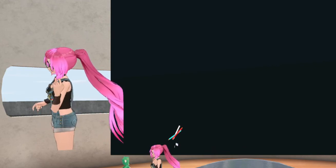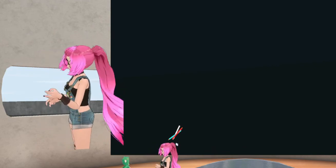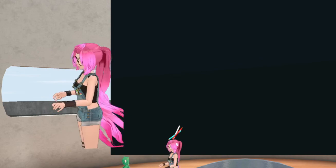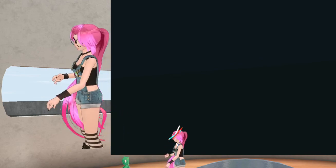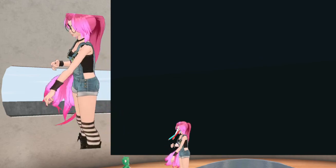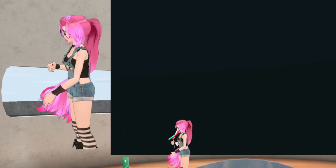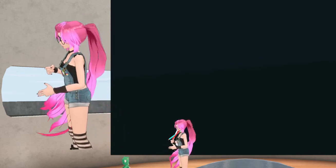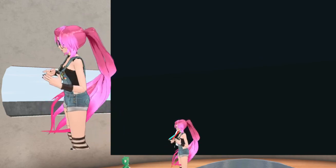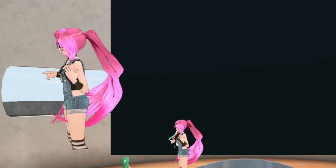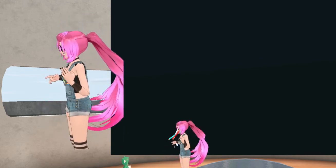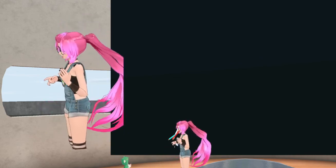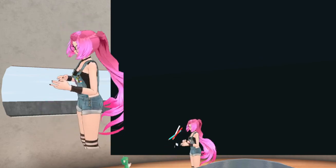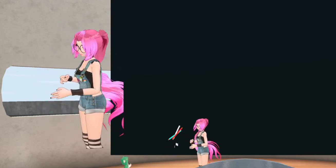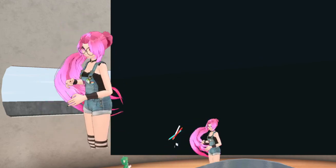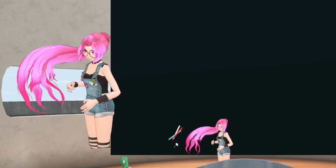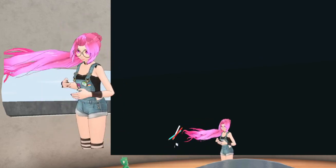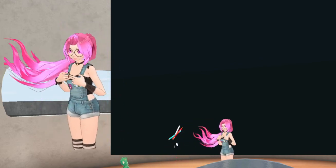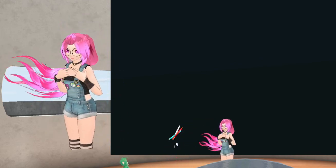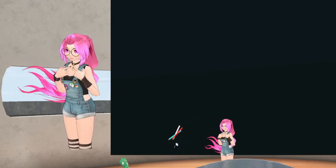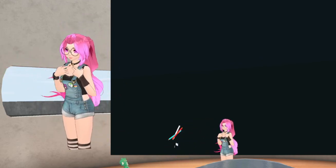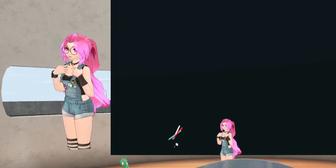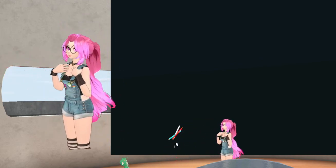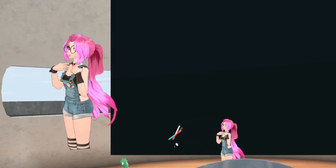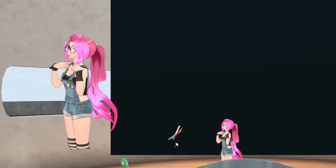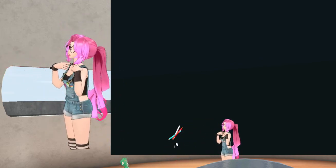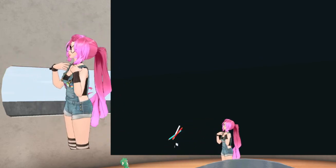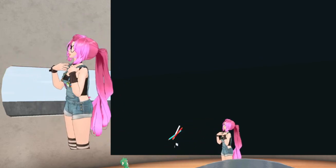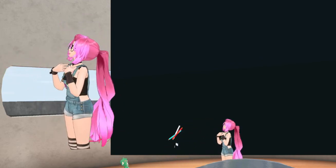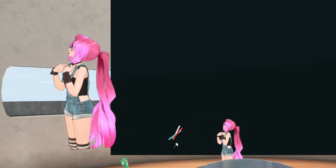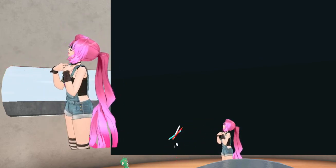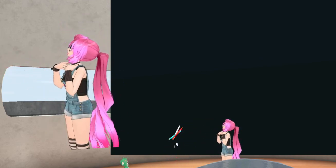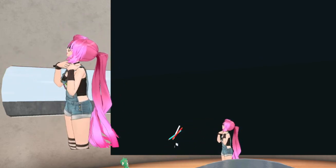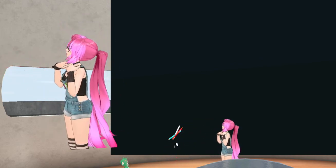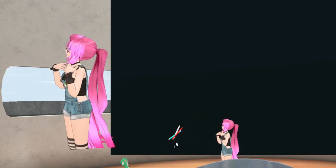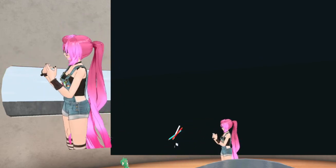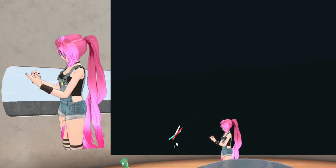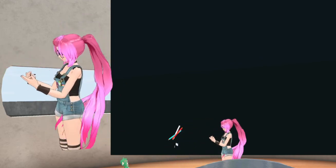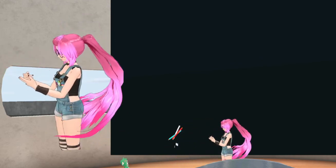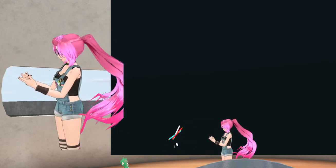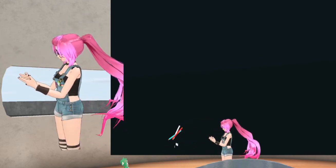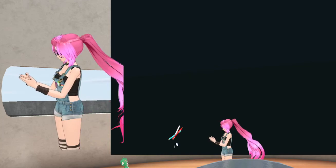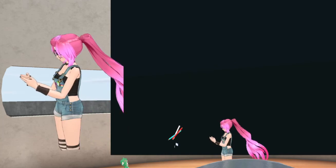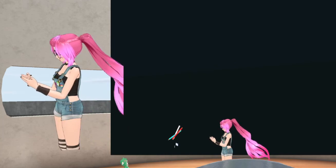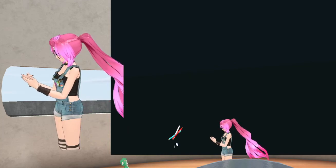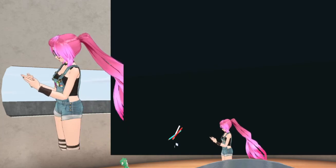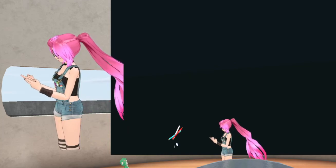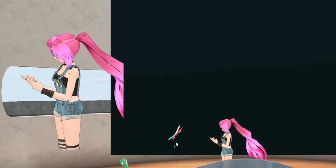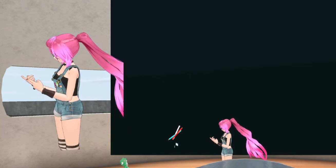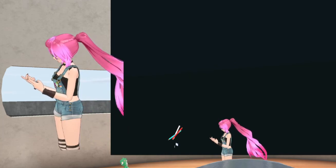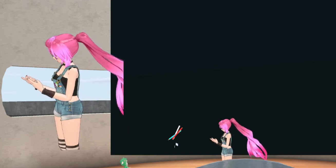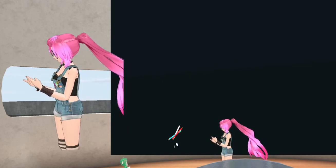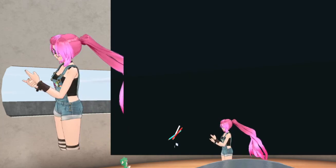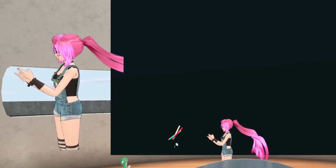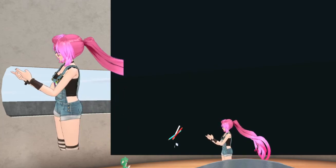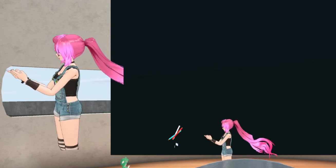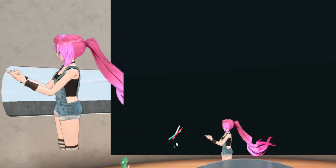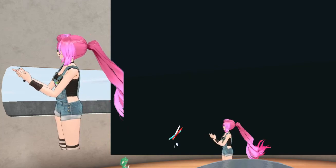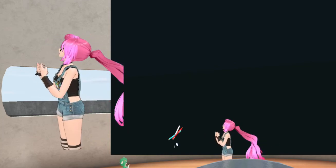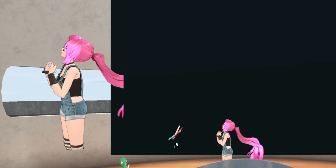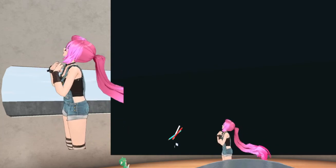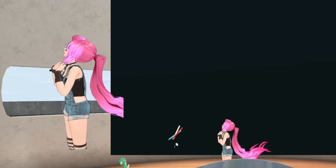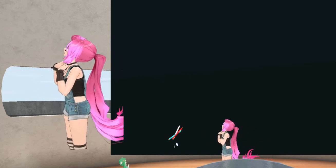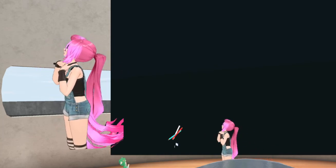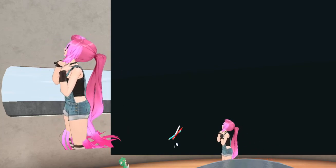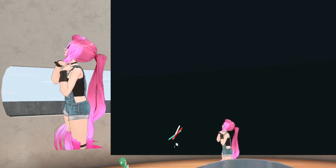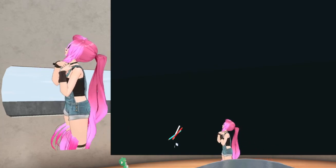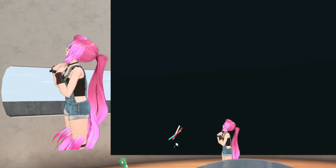Choker. Oh, okay. I just sign, I say choker like this. It's kind of hard to do in VR. Hold on. I do 2